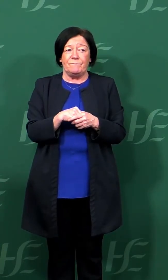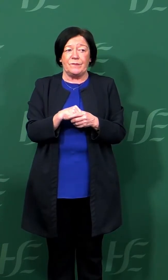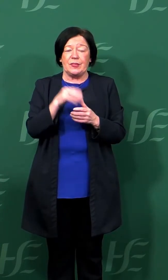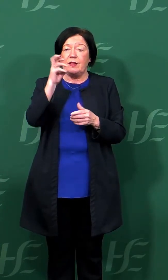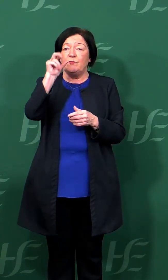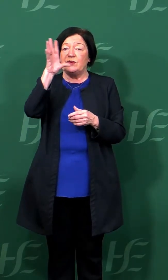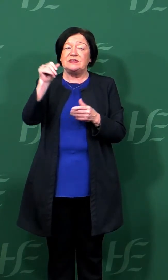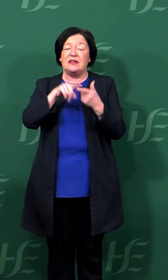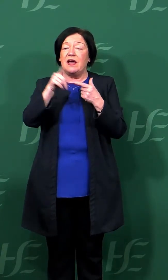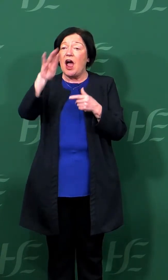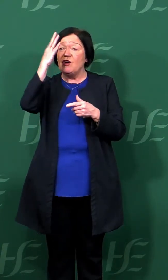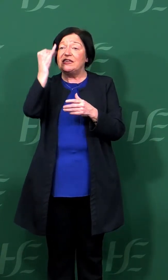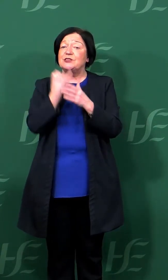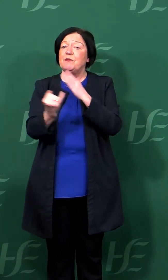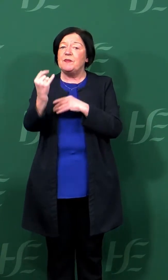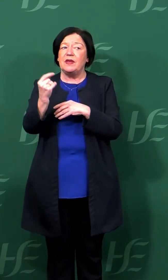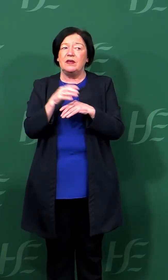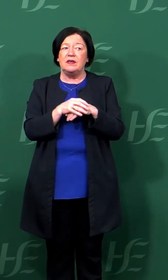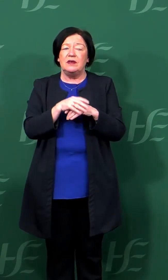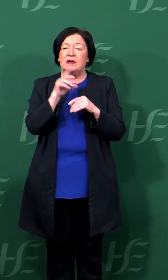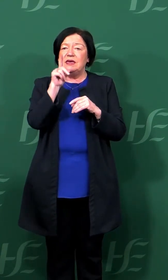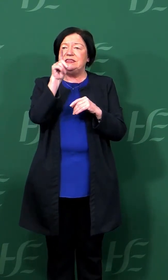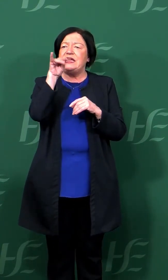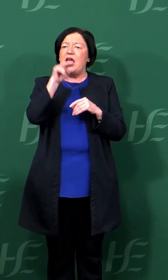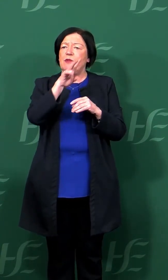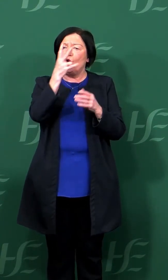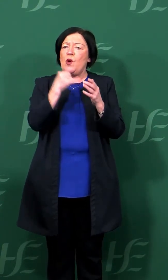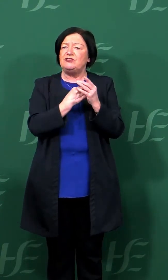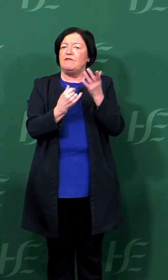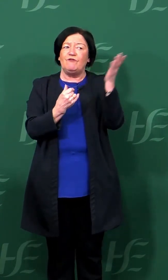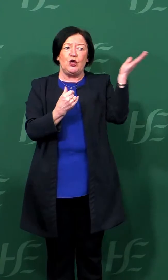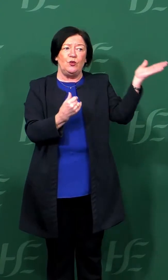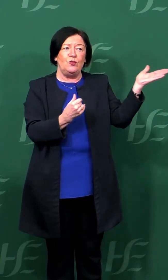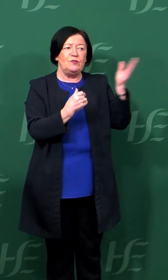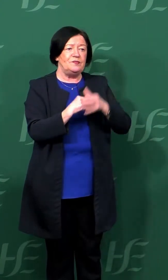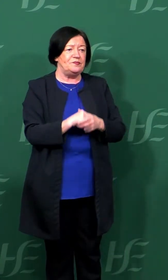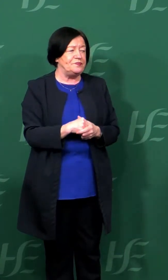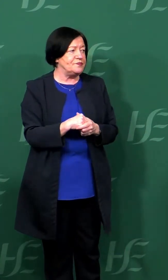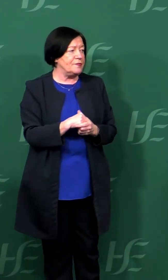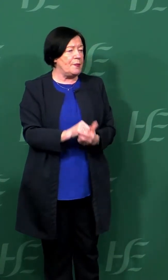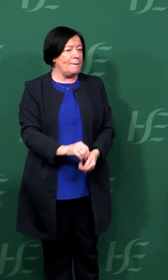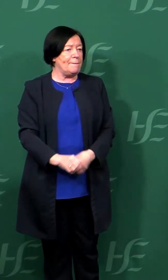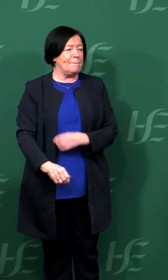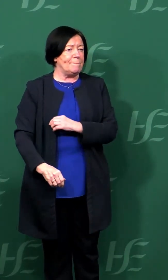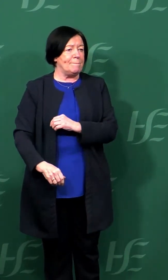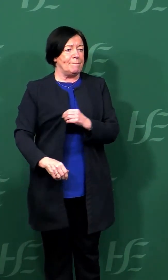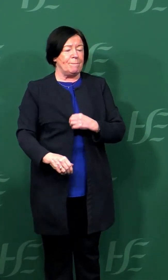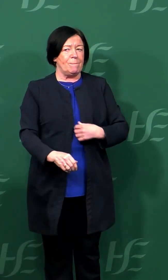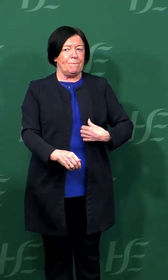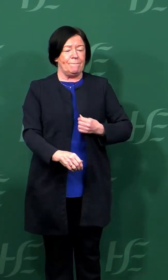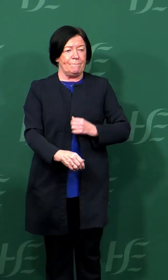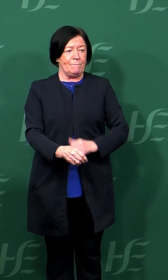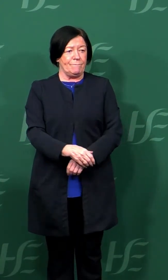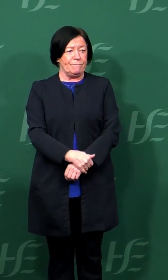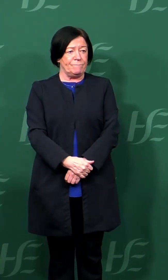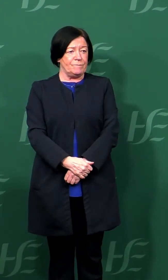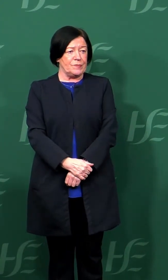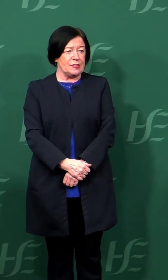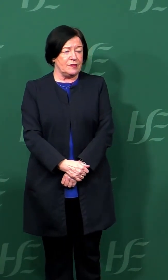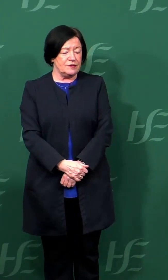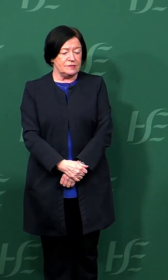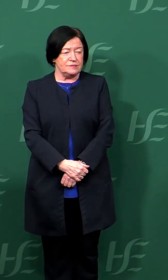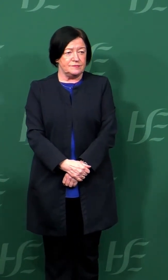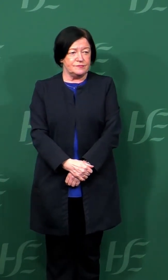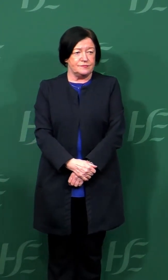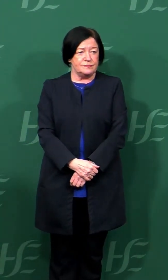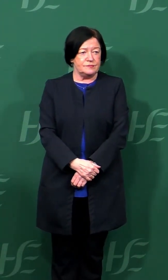Priscilla Lynch, Medical Independent. Damien, just a question for you, please. Is there any plans to reinstate PCR testing for age 40 to 39-year-olds in the